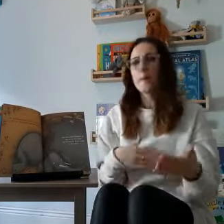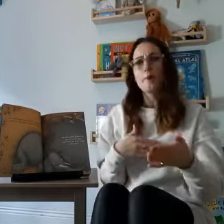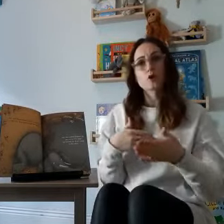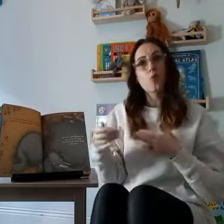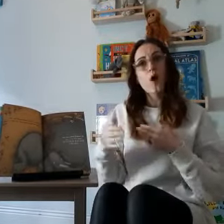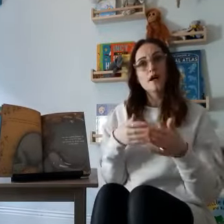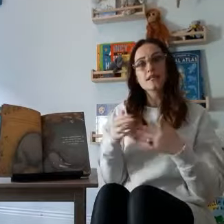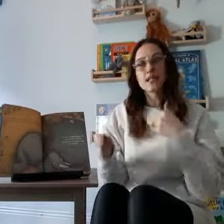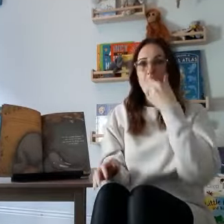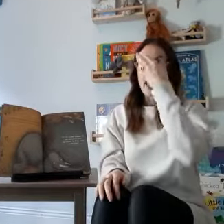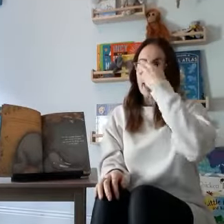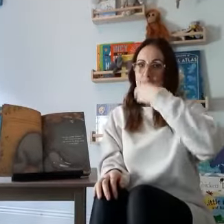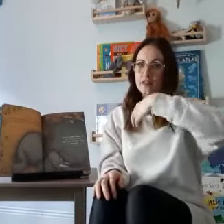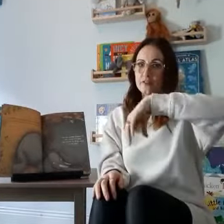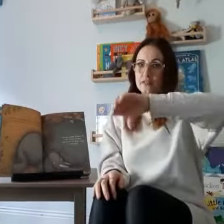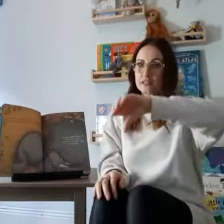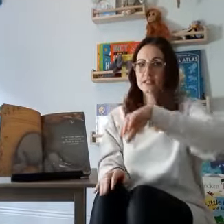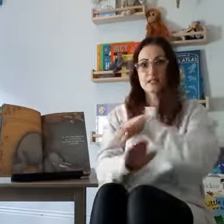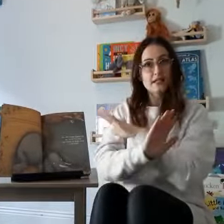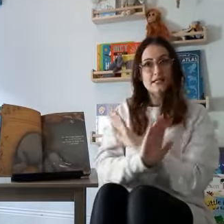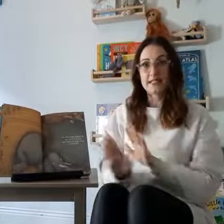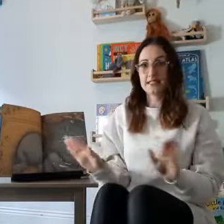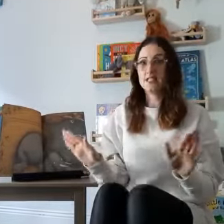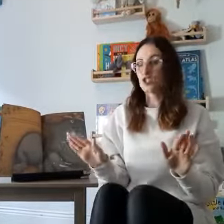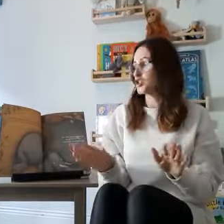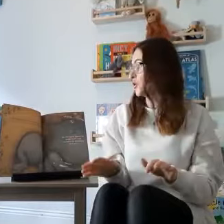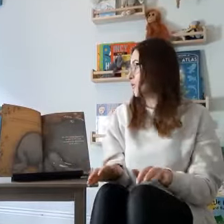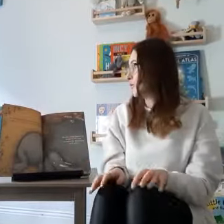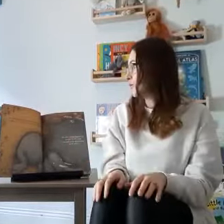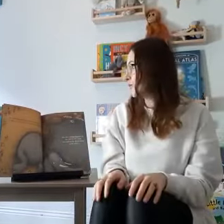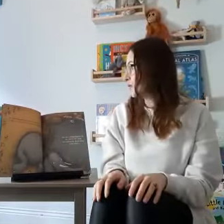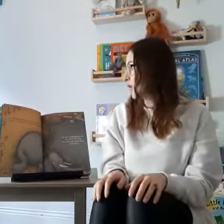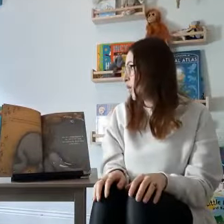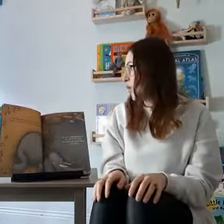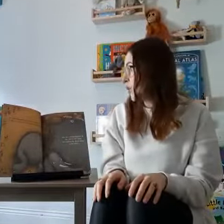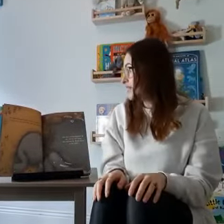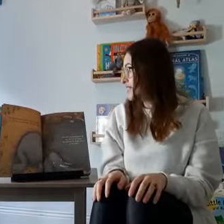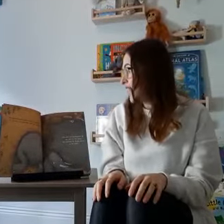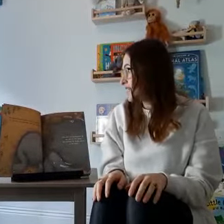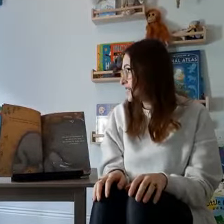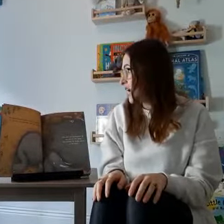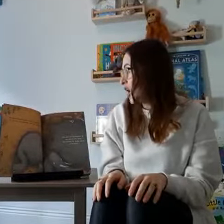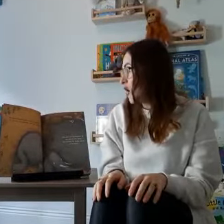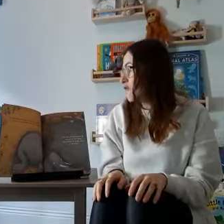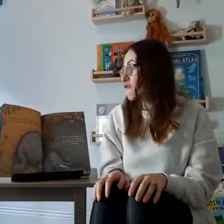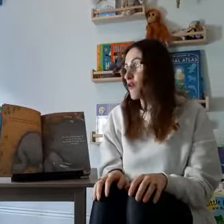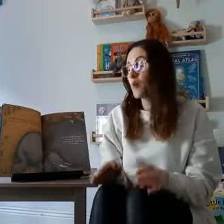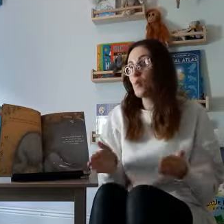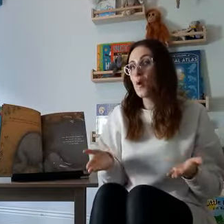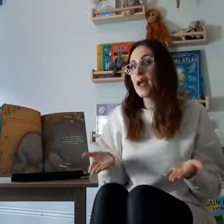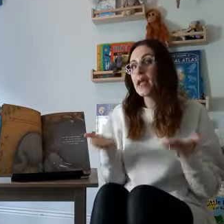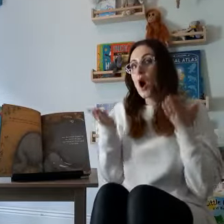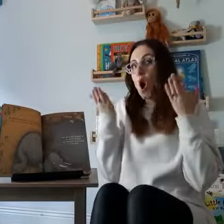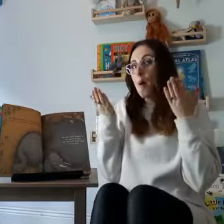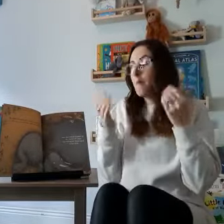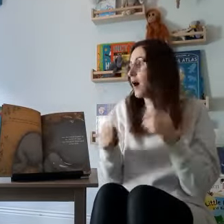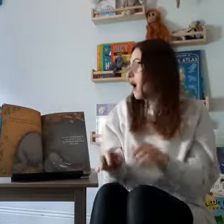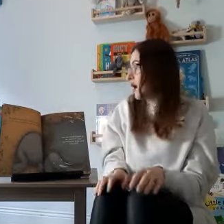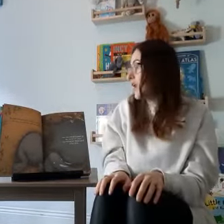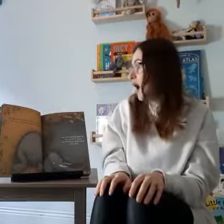But what elephant didn't know was that from way up on